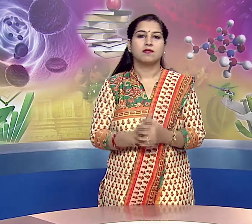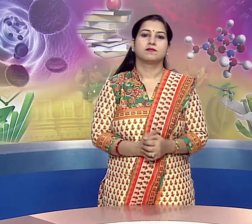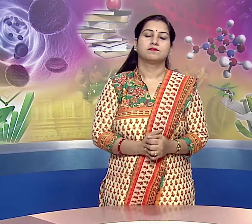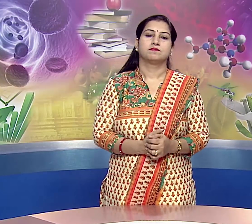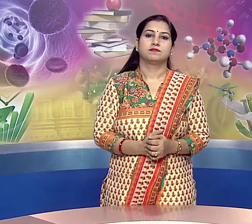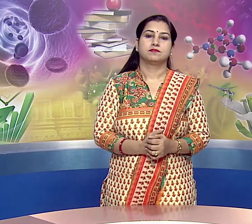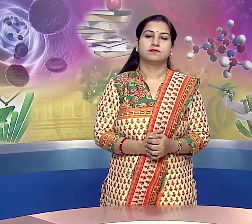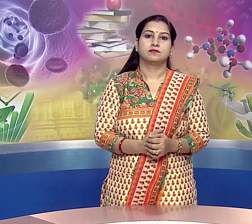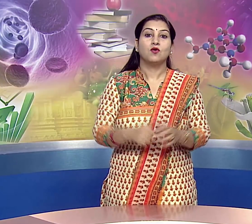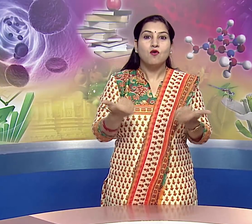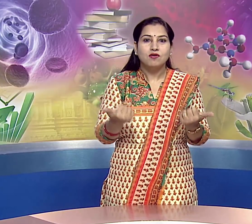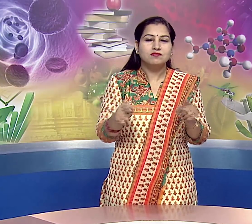a circus.